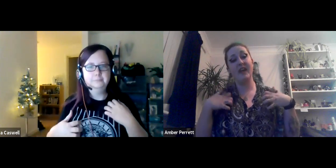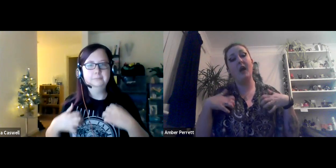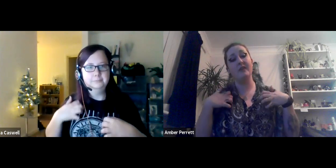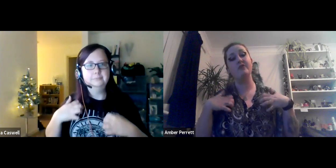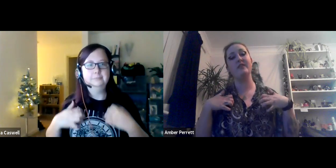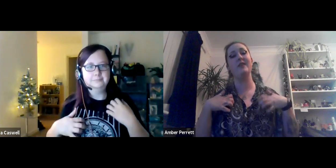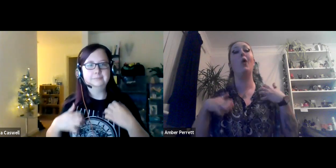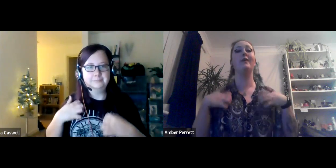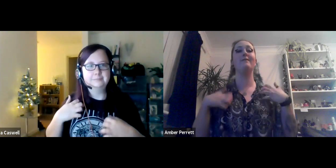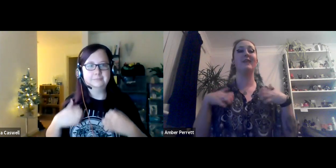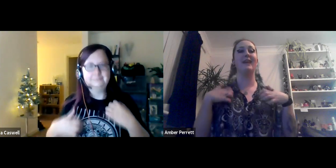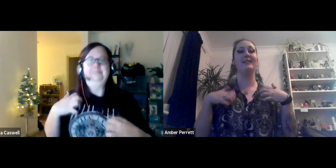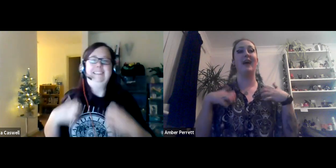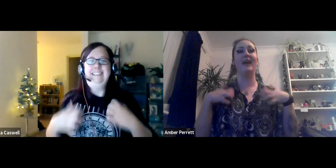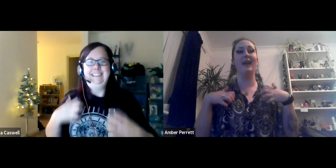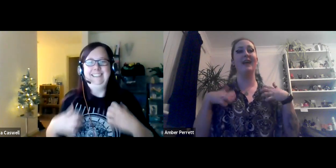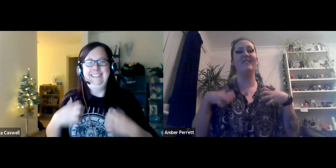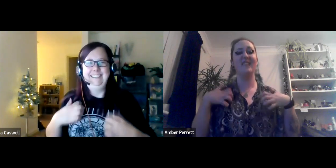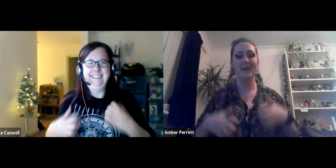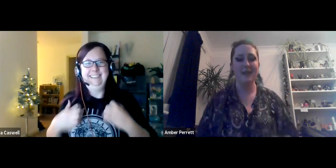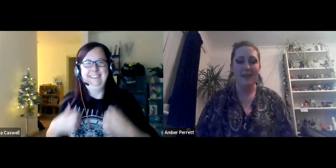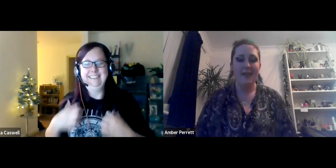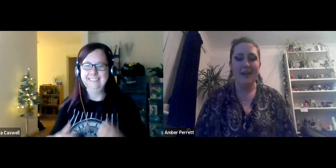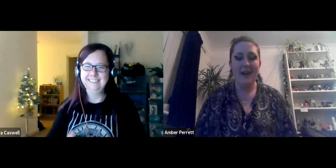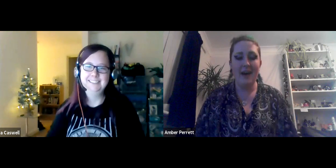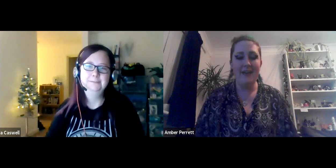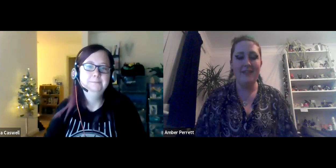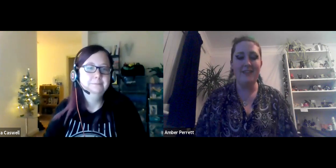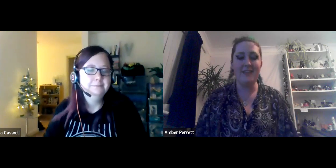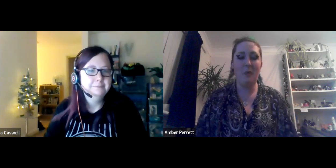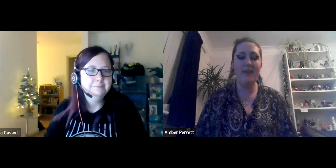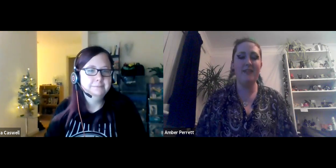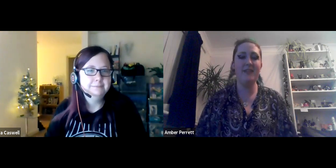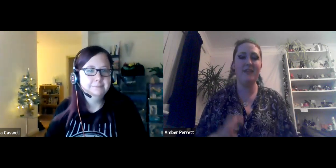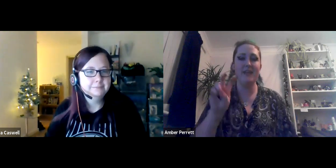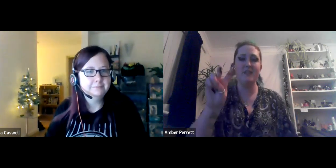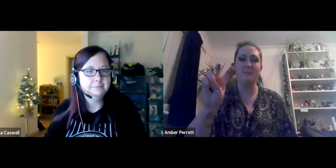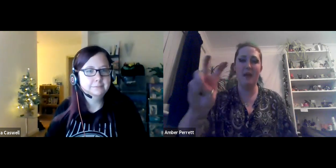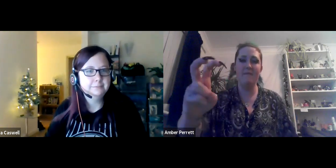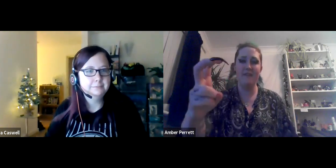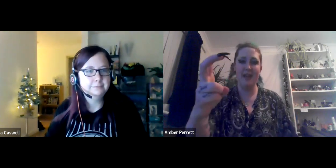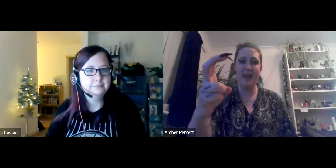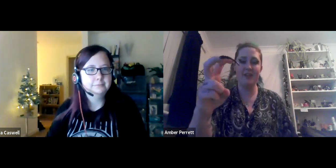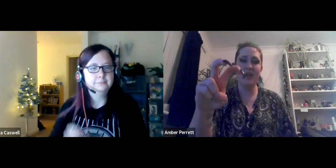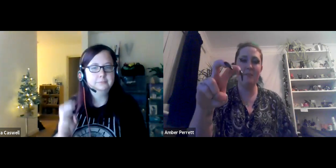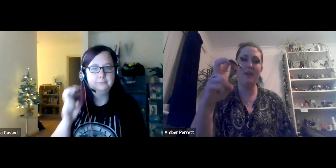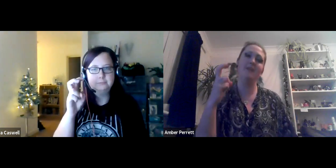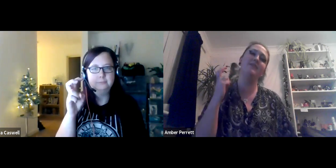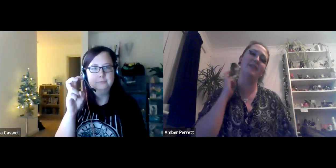yeah, I'm interested. Or you're excited. Like, disappointed is your bent V hand shape into the